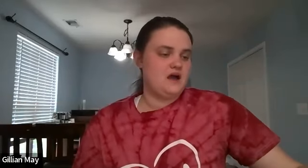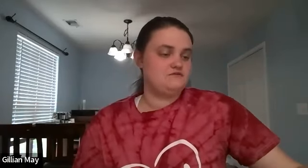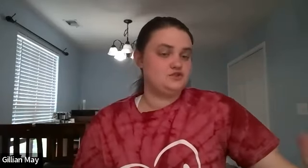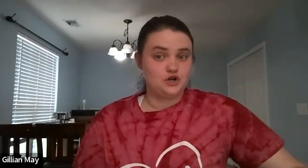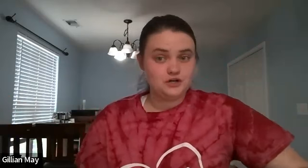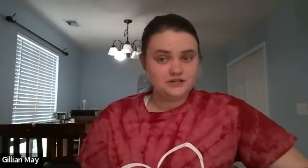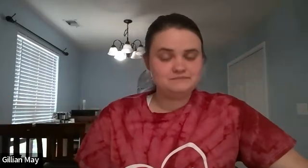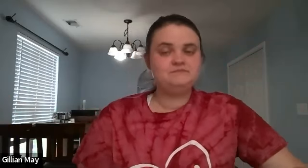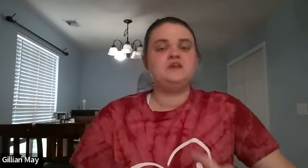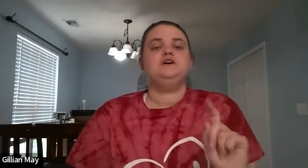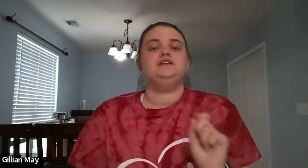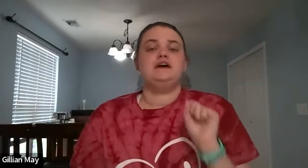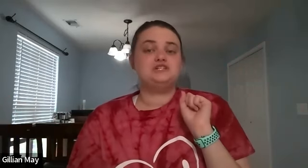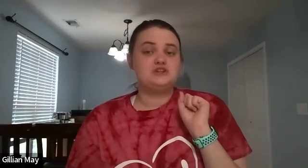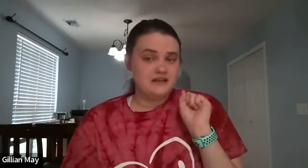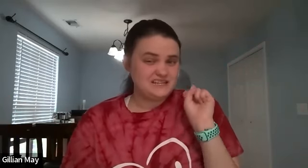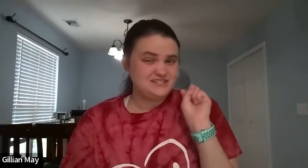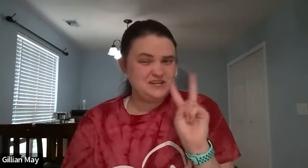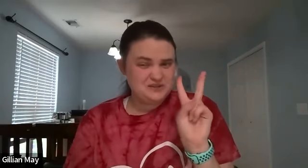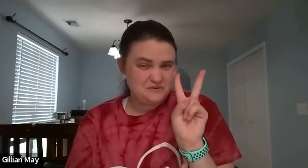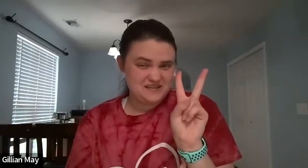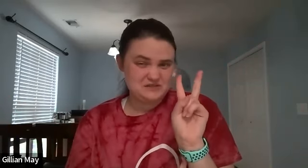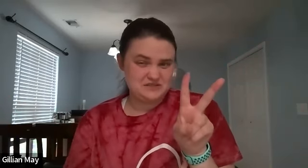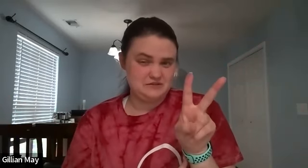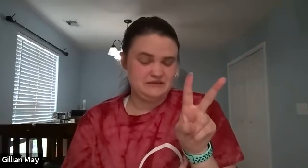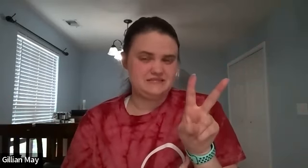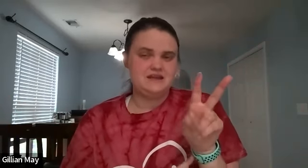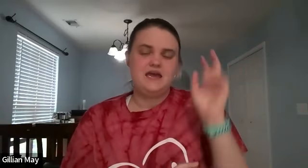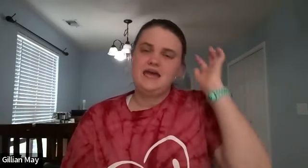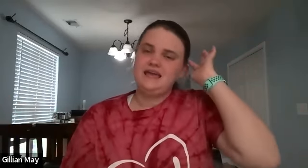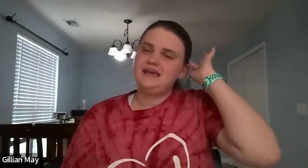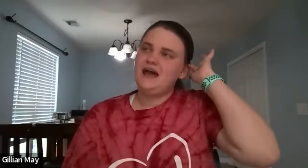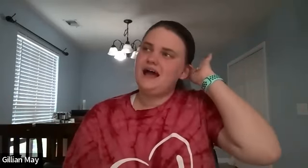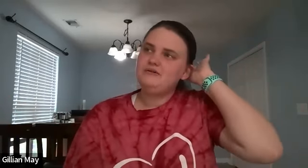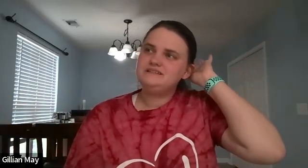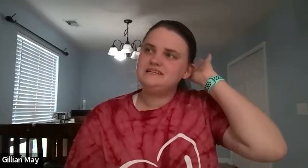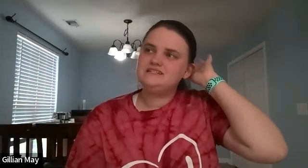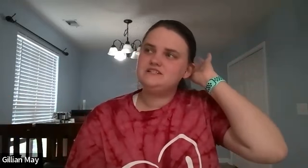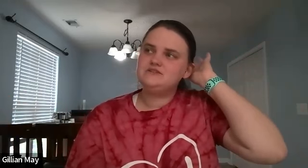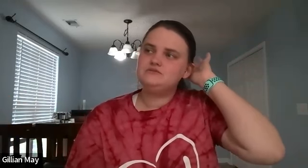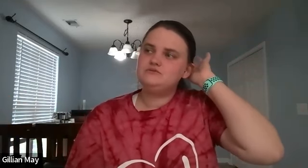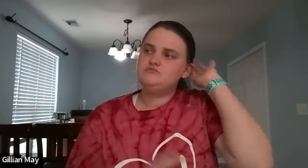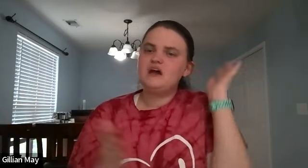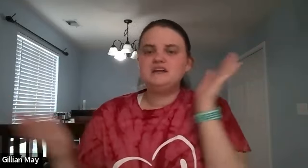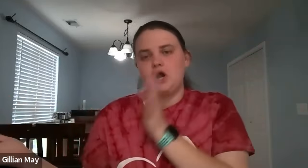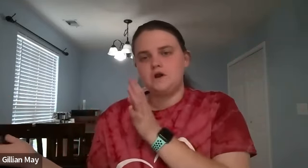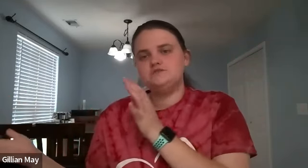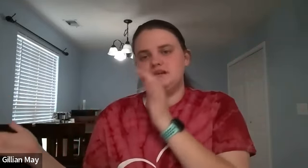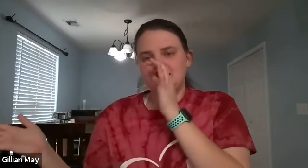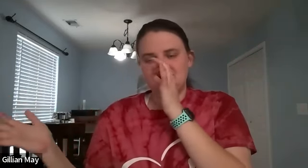have shark. Now, shark has 2 ways you can do it. And I always tend to not encourage, but I kind